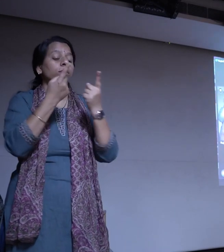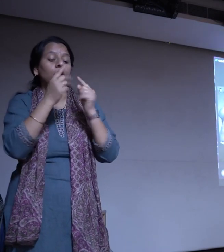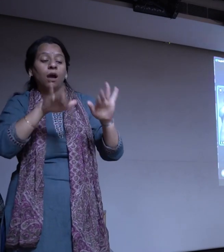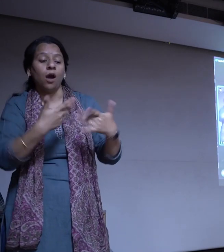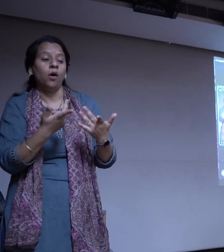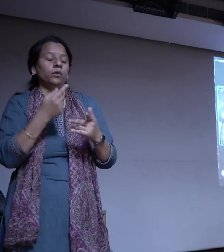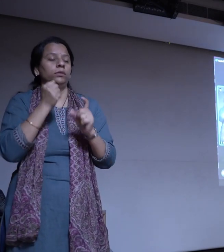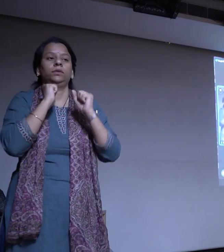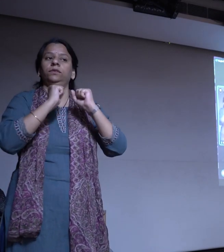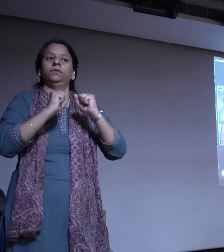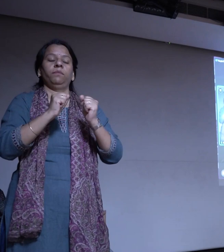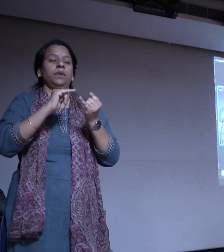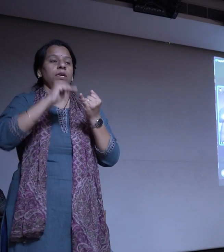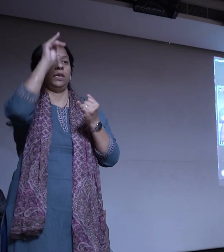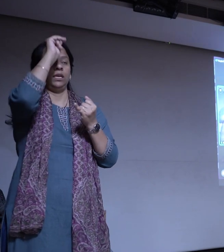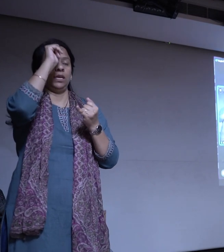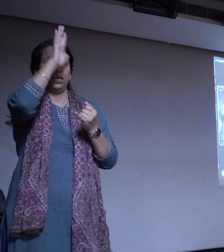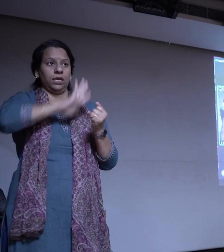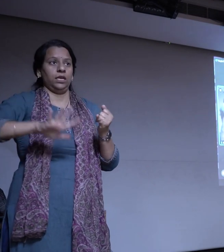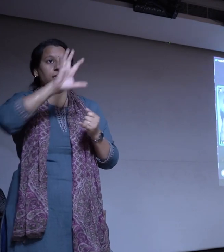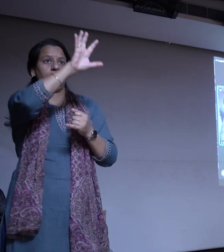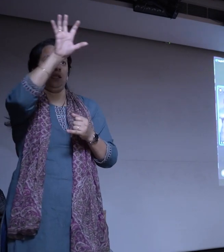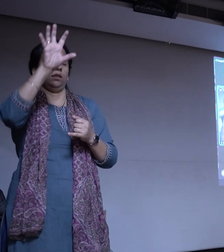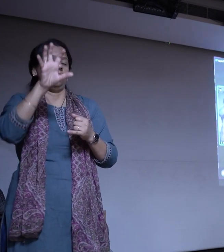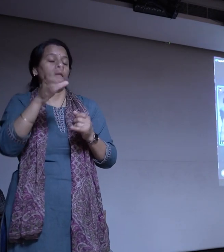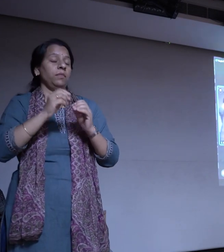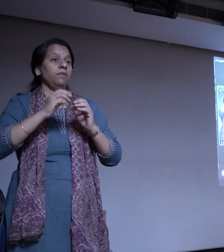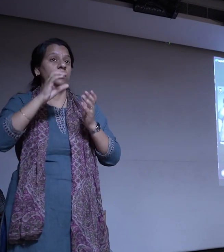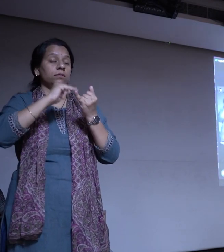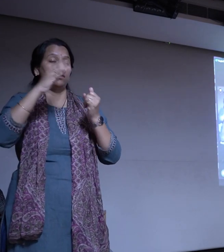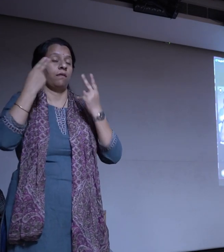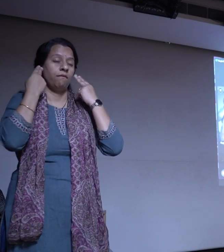Plus in many states even big States I won't name the